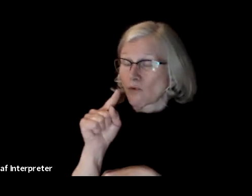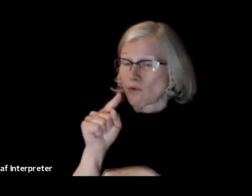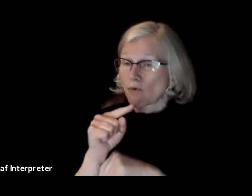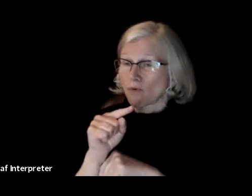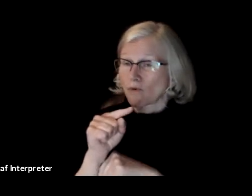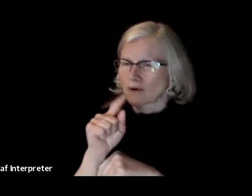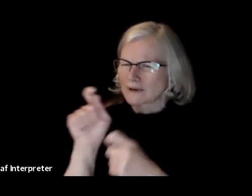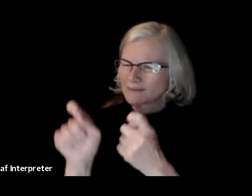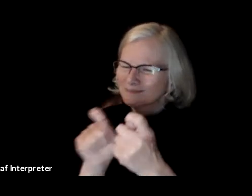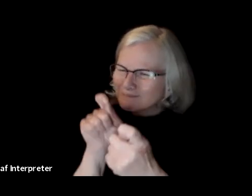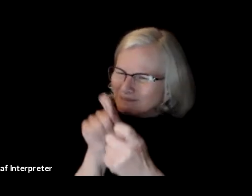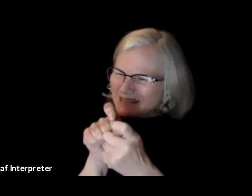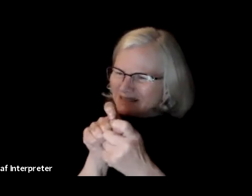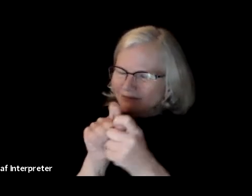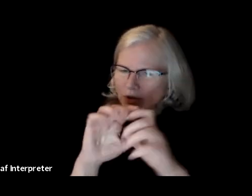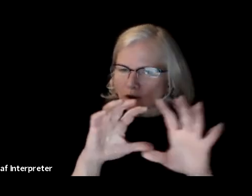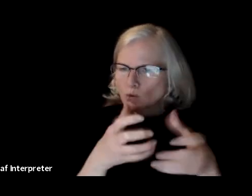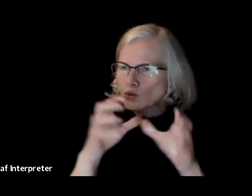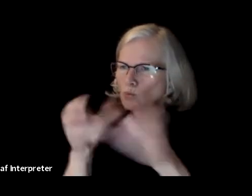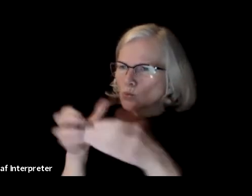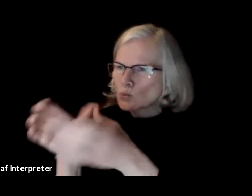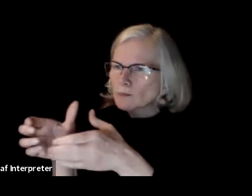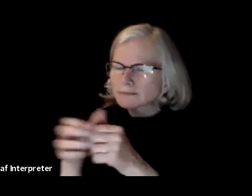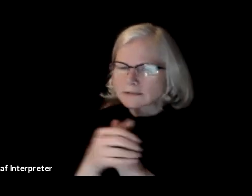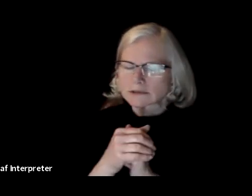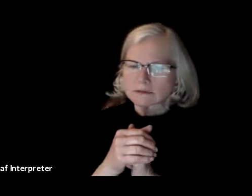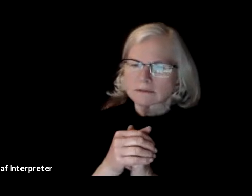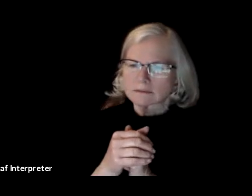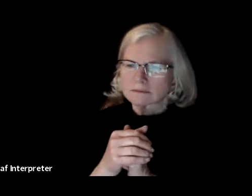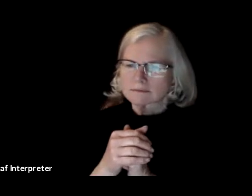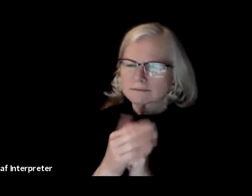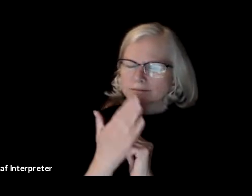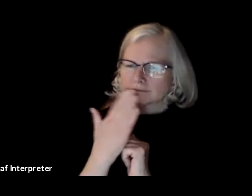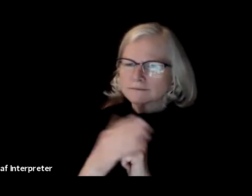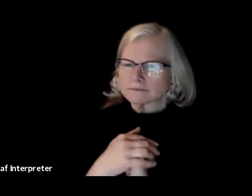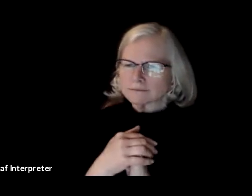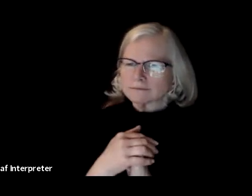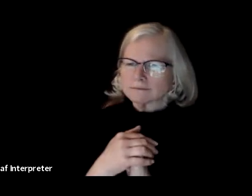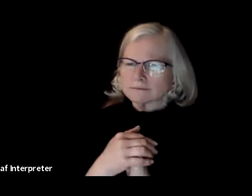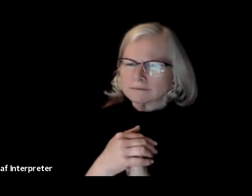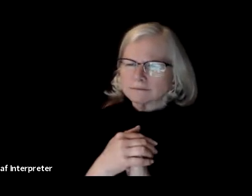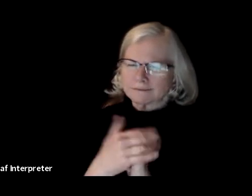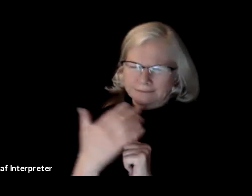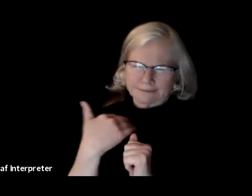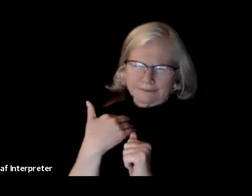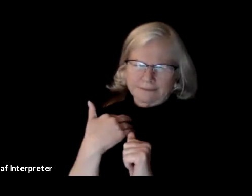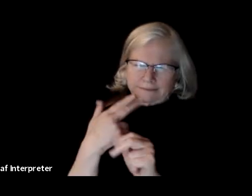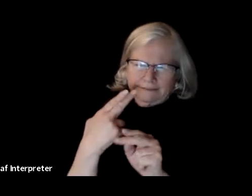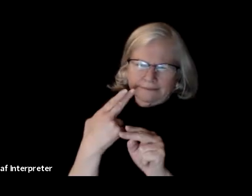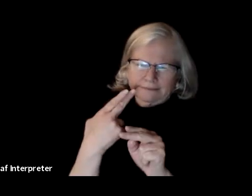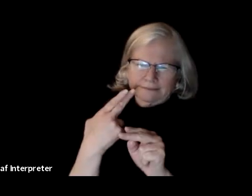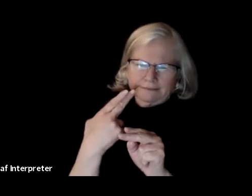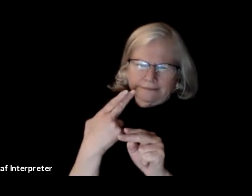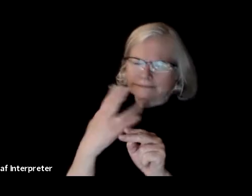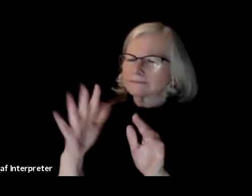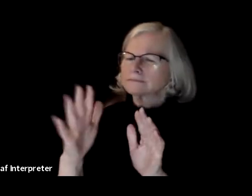get vaccinated. So thank you for that question. Commissioner, may I just very briefly use an example? Let's say that